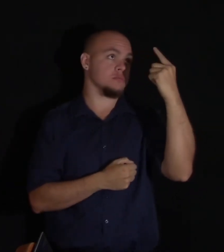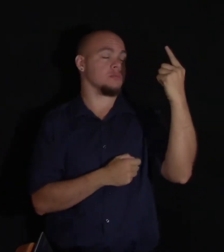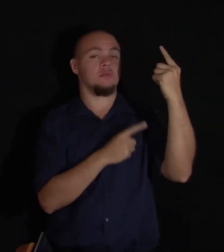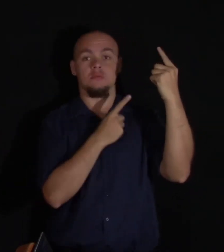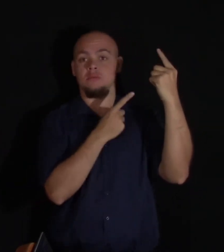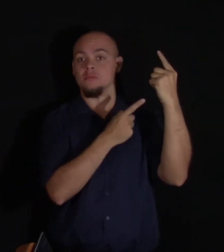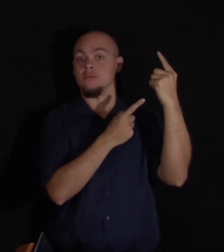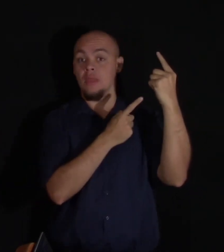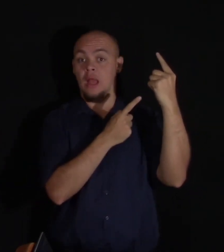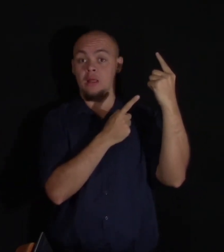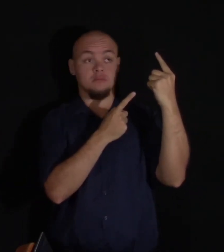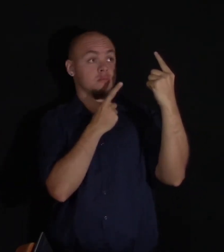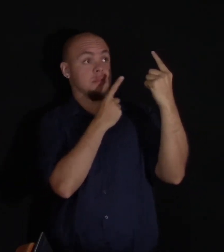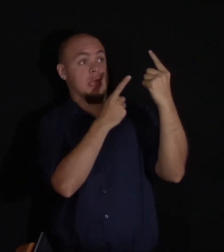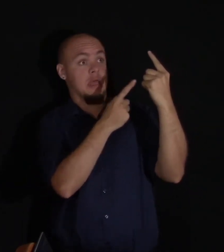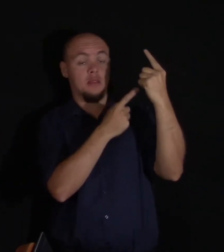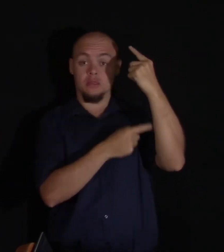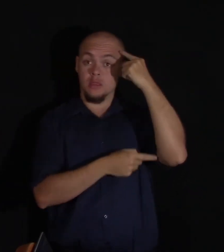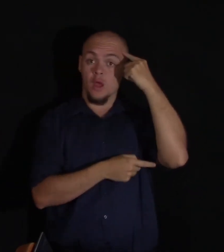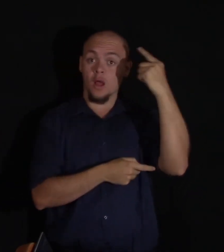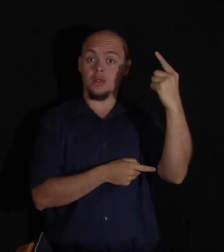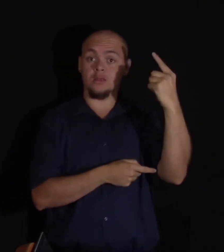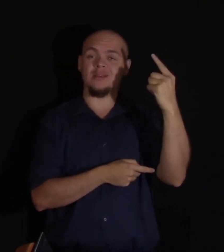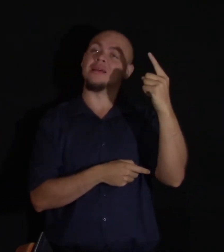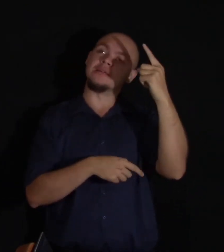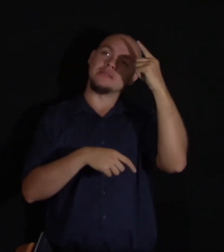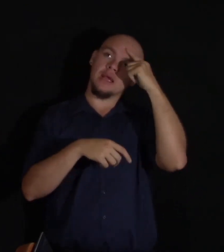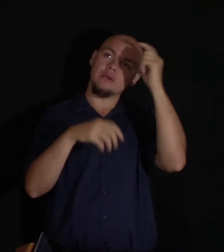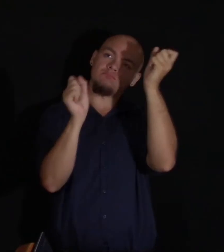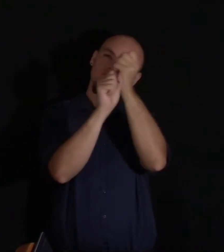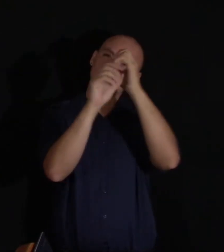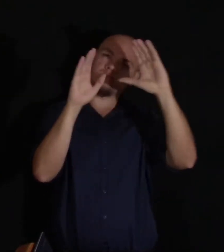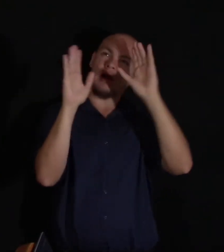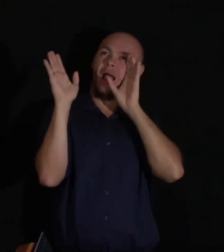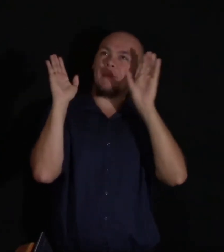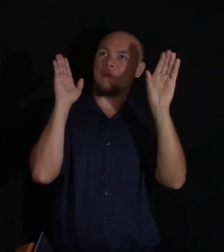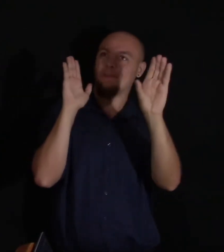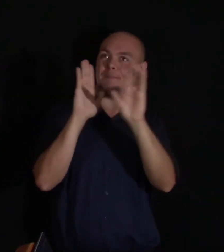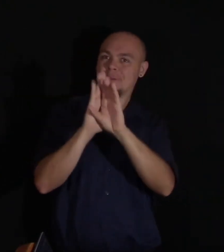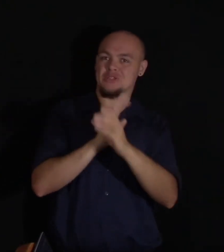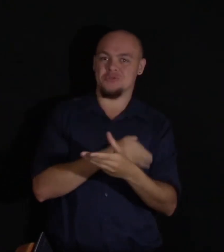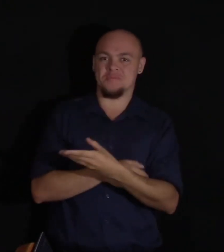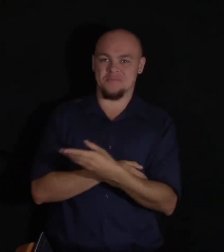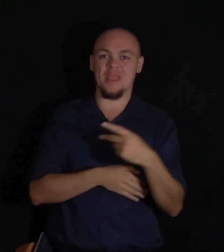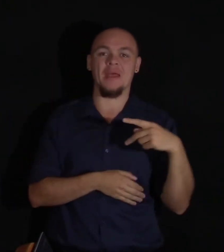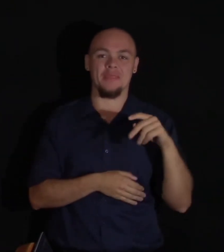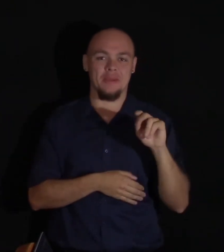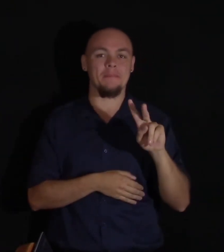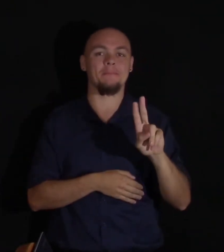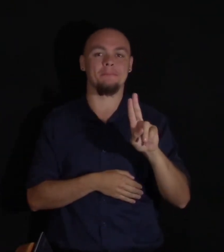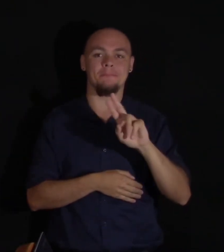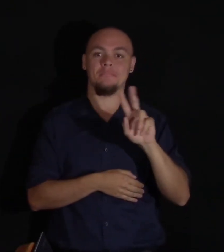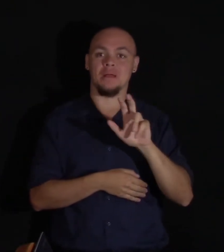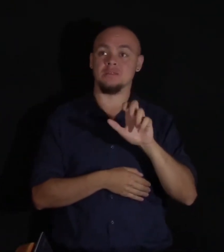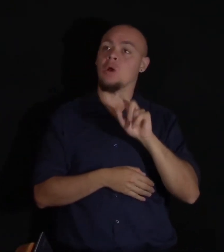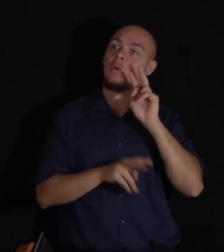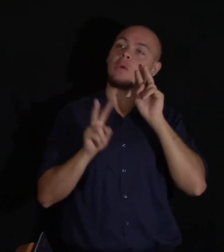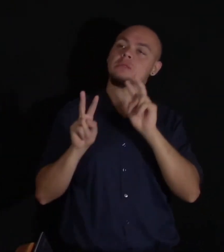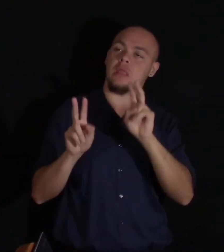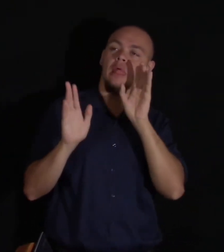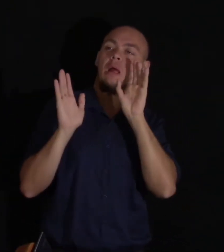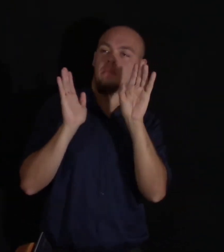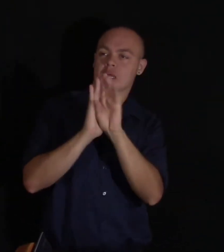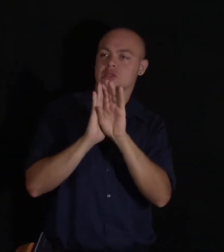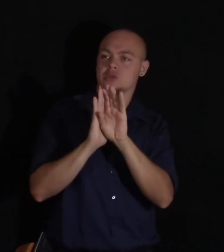thought is like a picture of a puzzle. Once we see the picture of a puzzle,